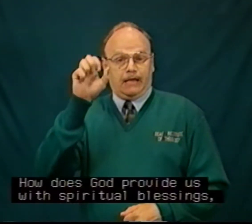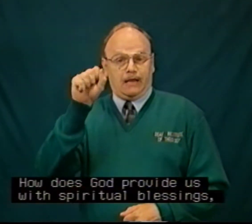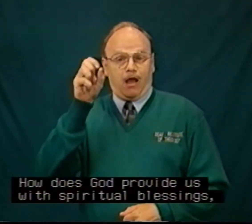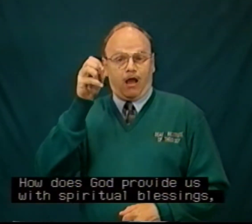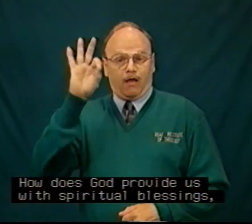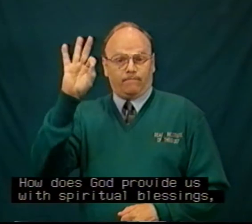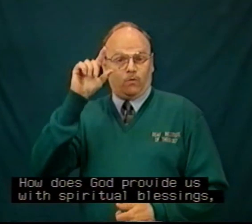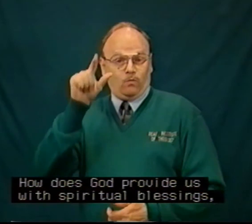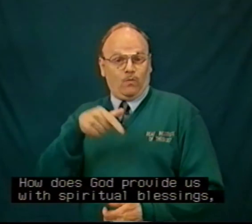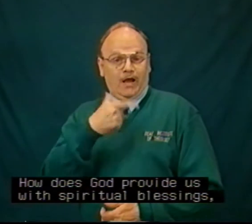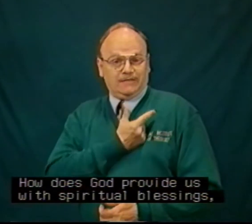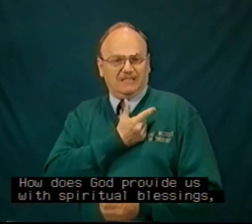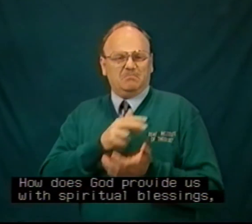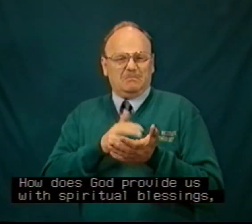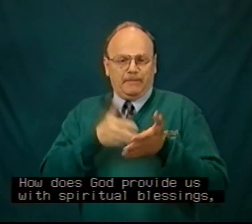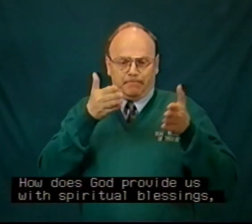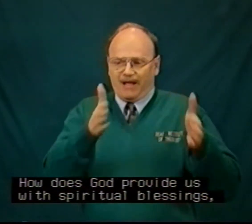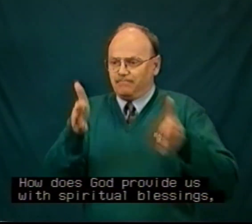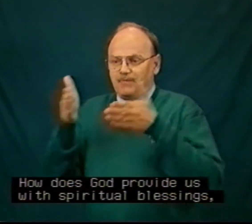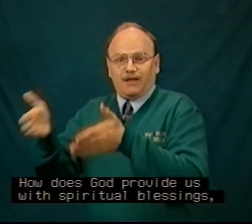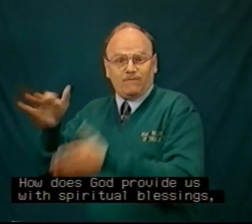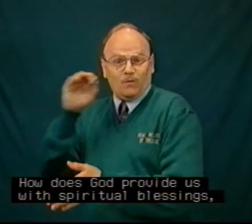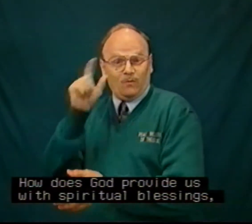How does God provide us with spiritual blessings?